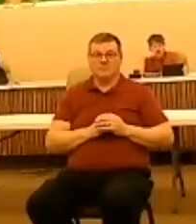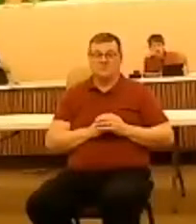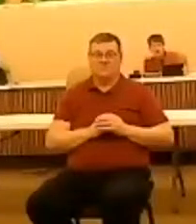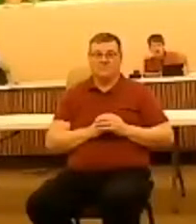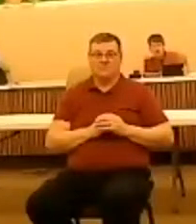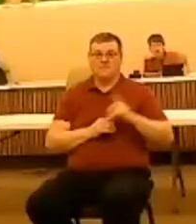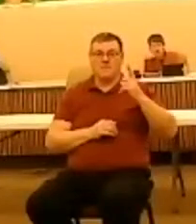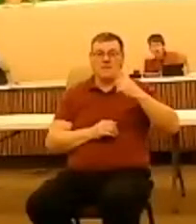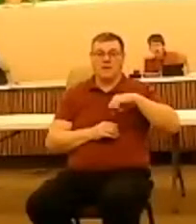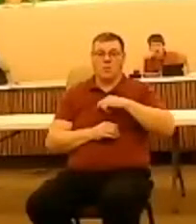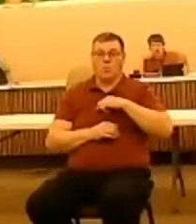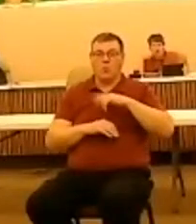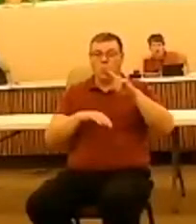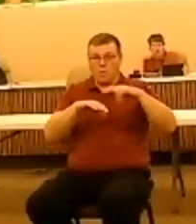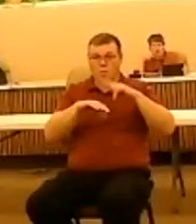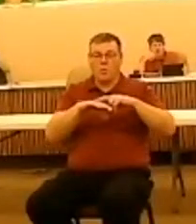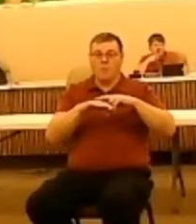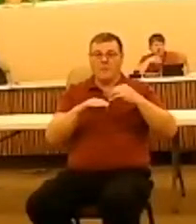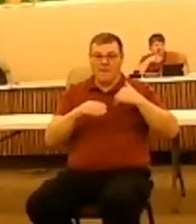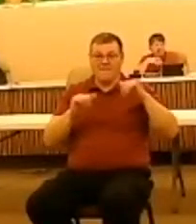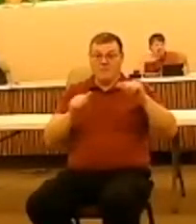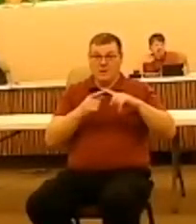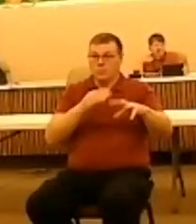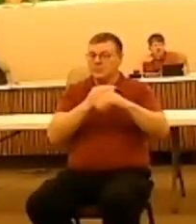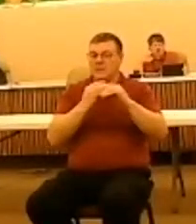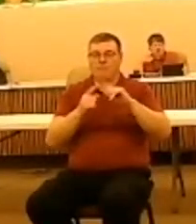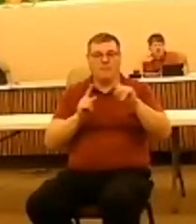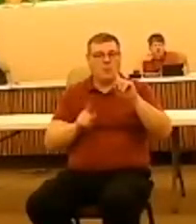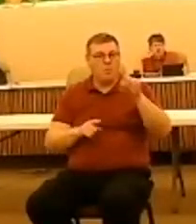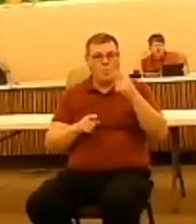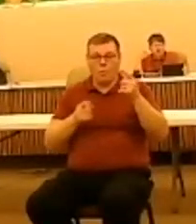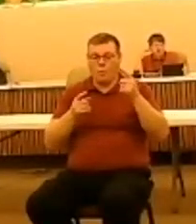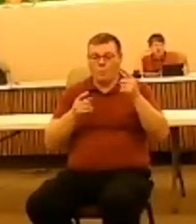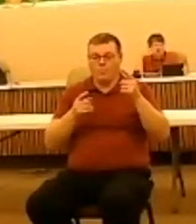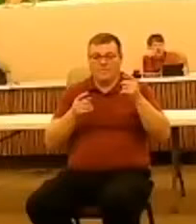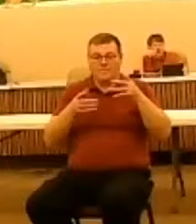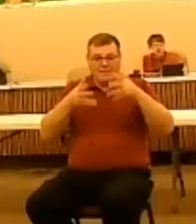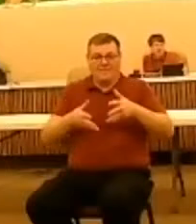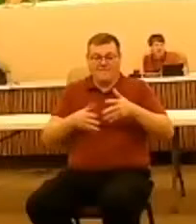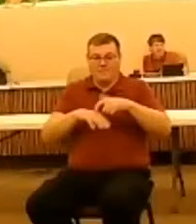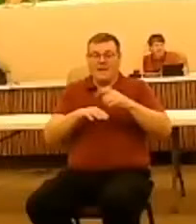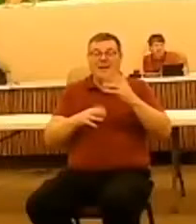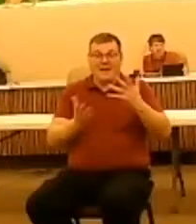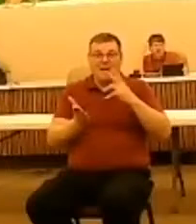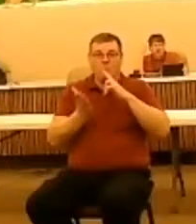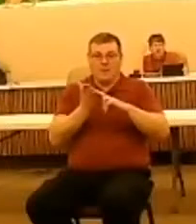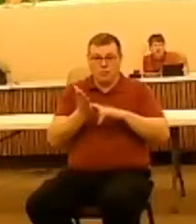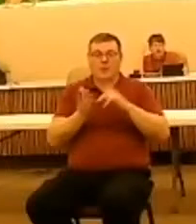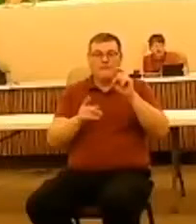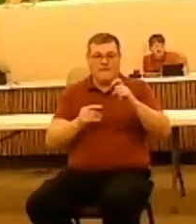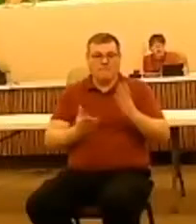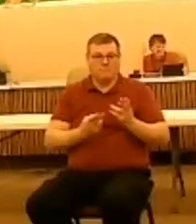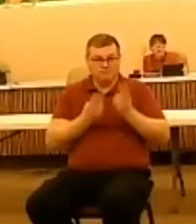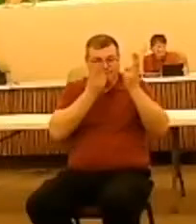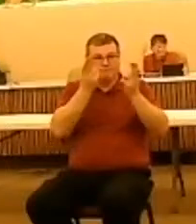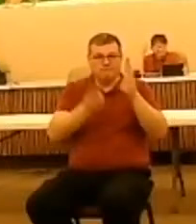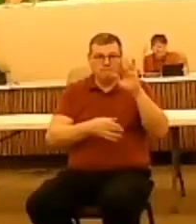we normally have an ability to extend, but you can only do that so many times. The contract's now up, so it's back out to bid.